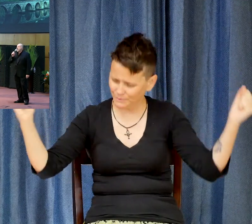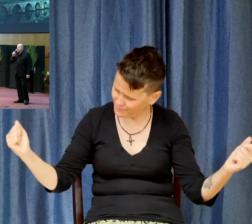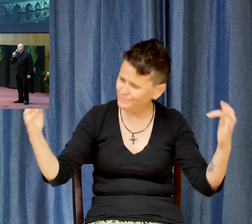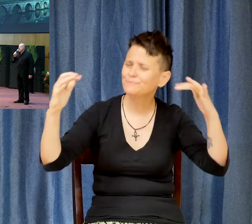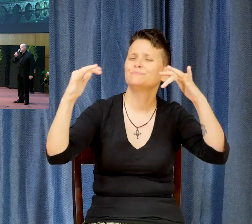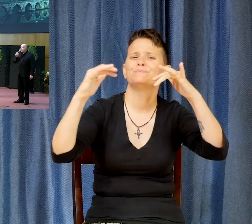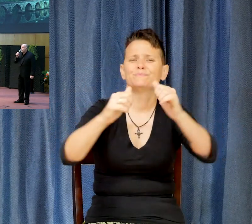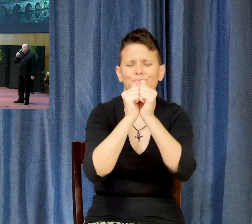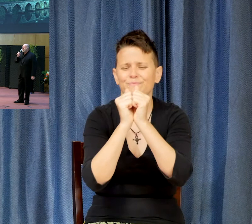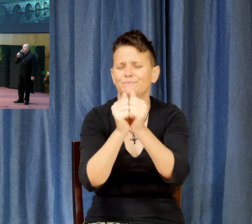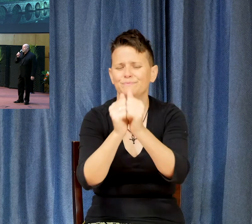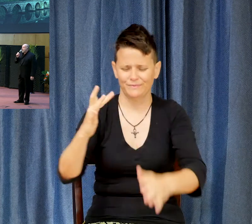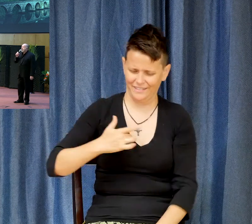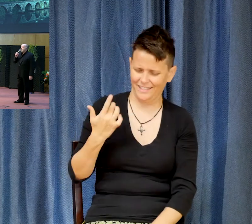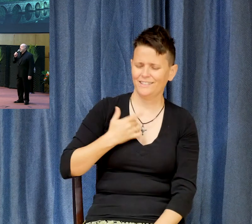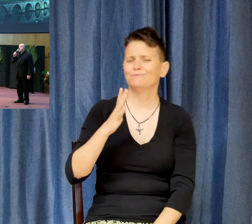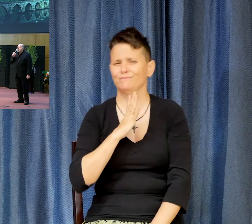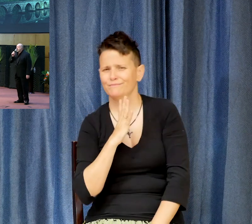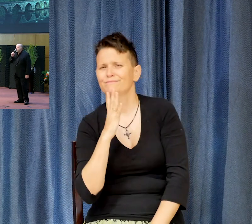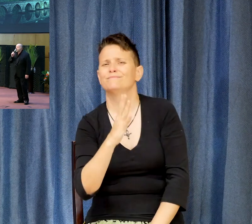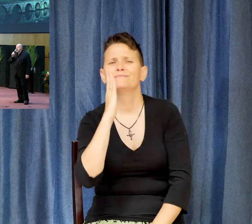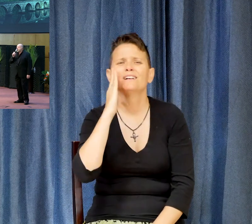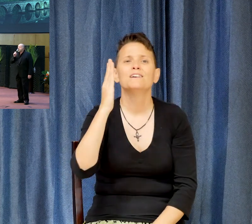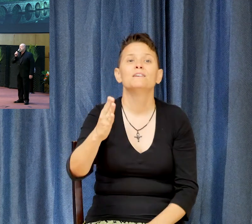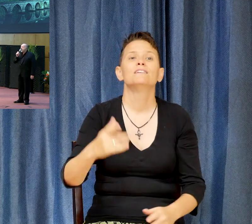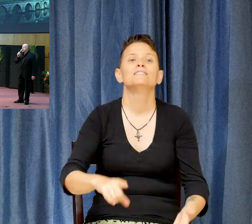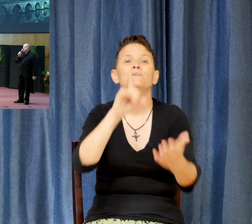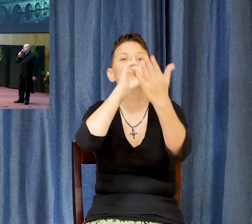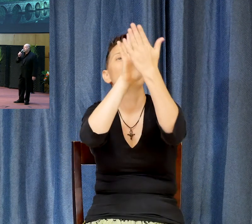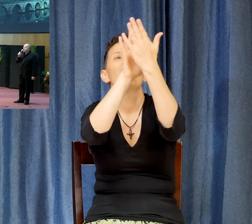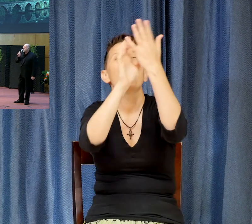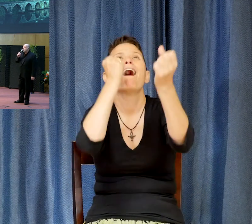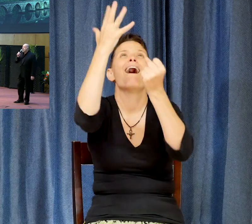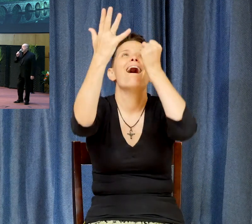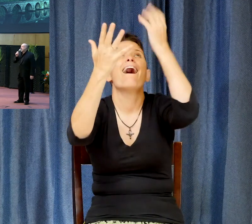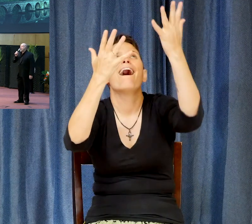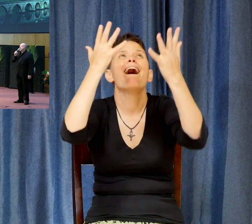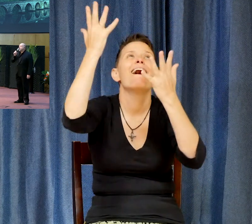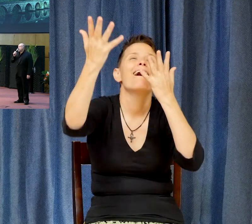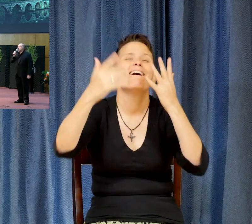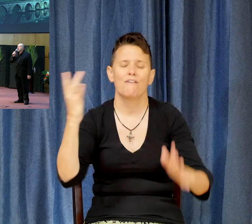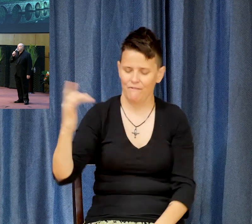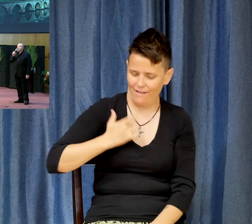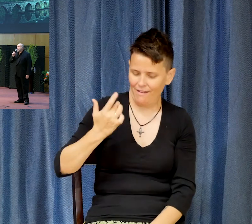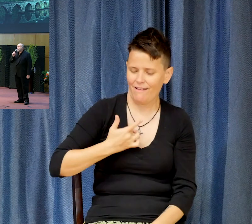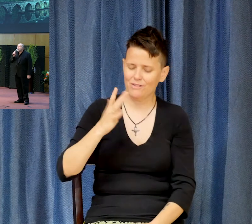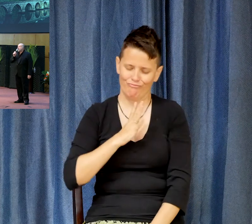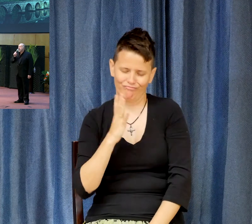and feel alright. Give thanks and praise to the Lord, and I will